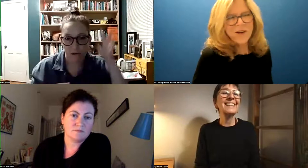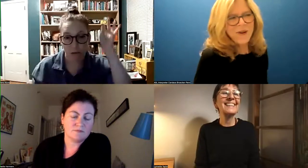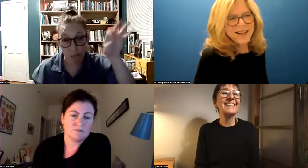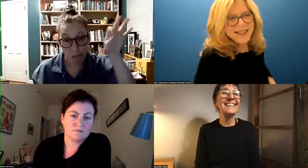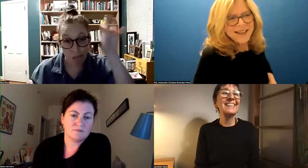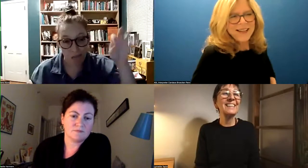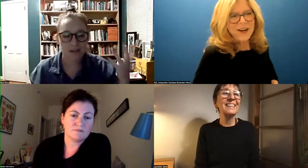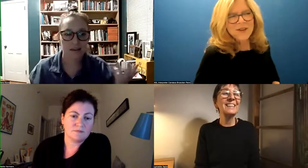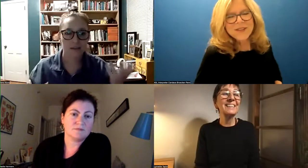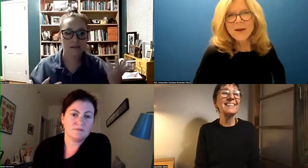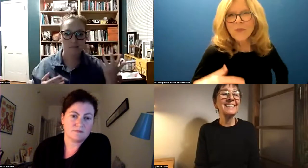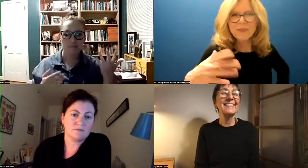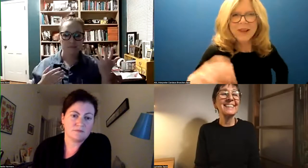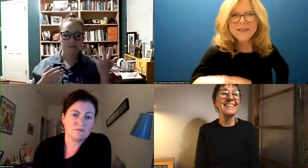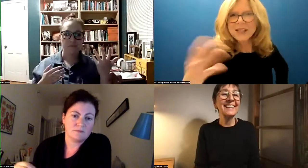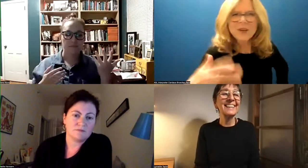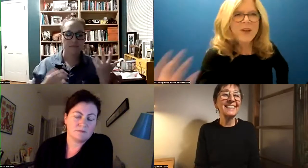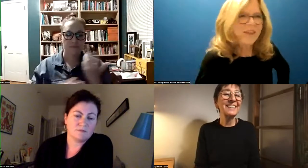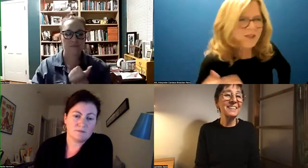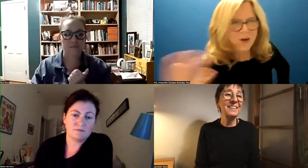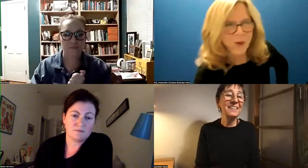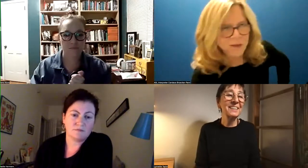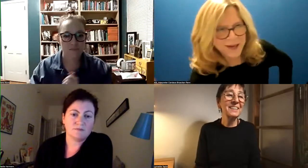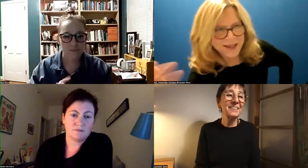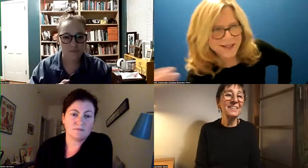I don't want, you know, someone to feel